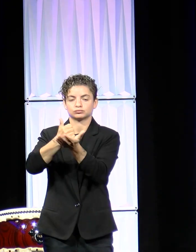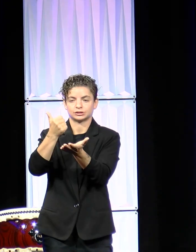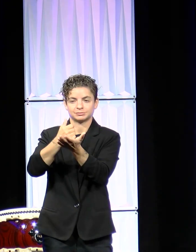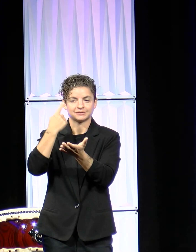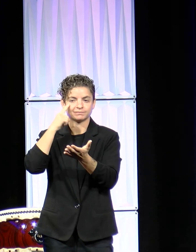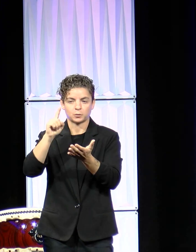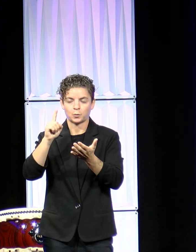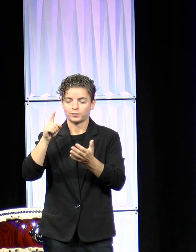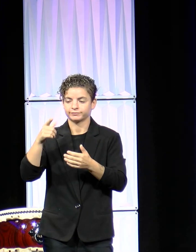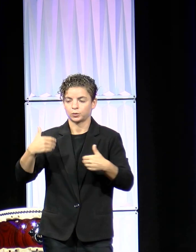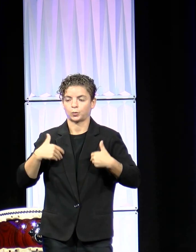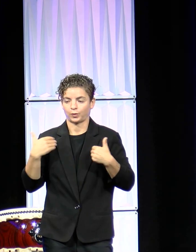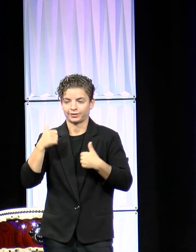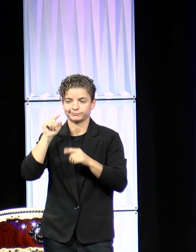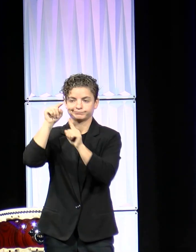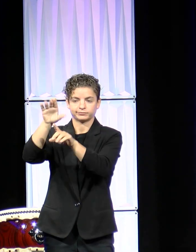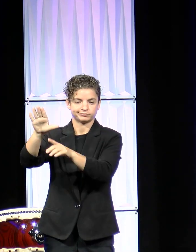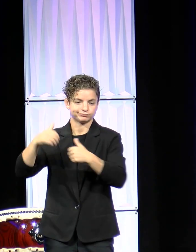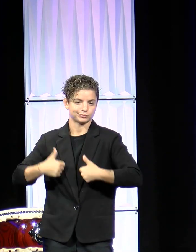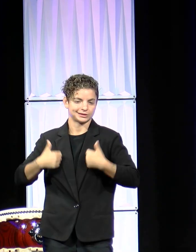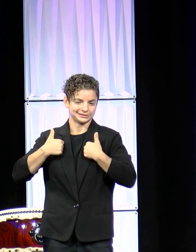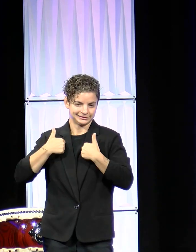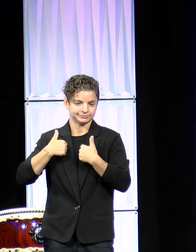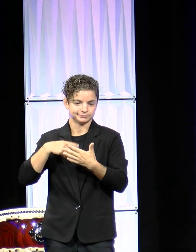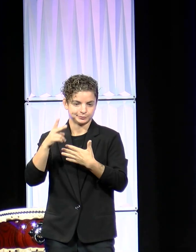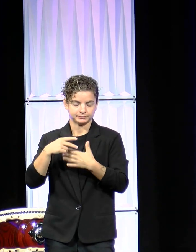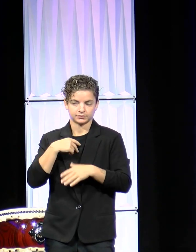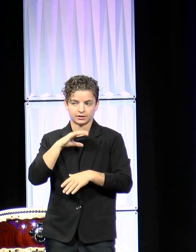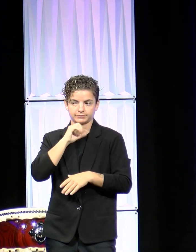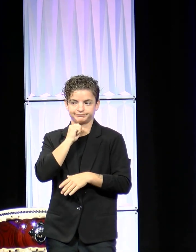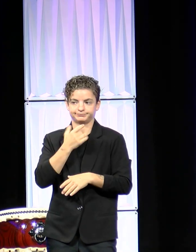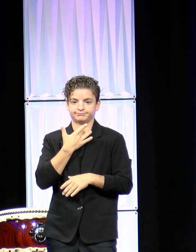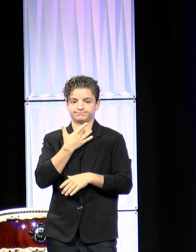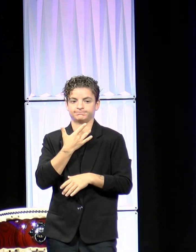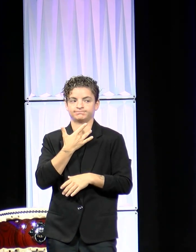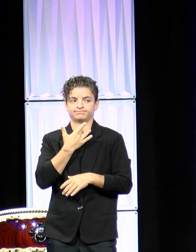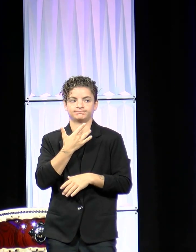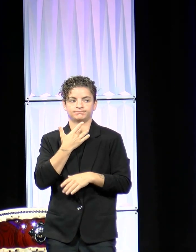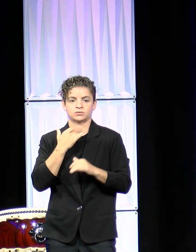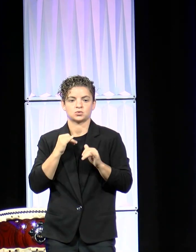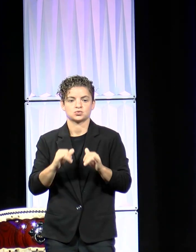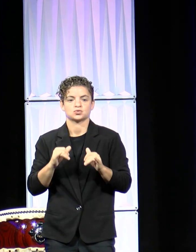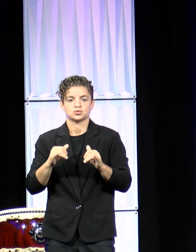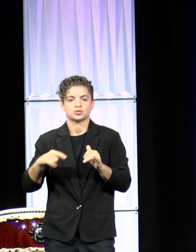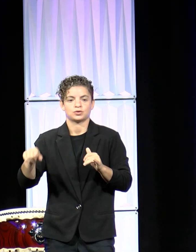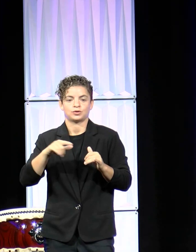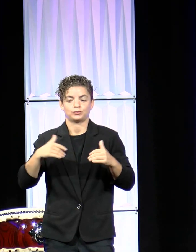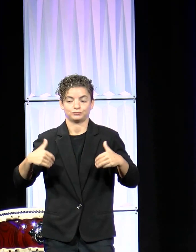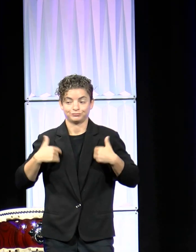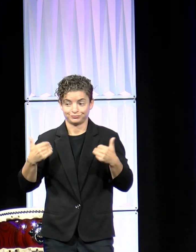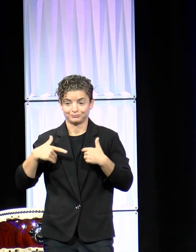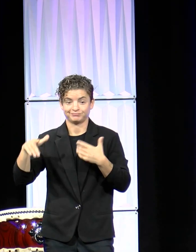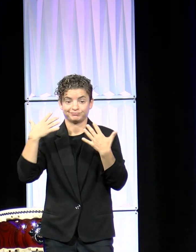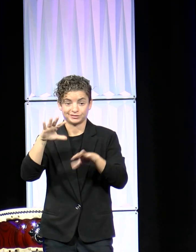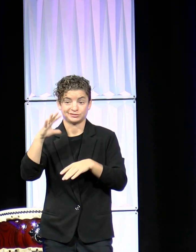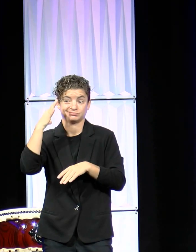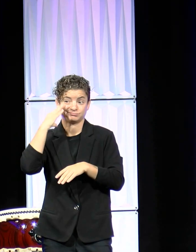So these children who had experienced victimization themselves were starting to engage in problematic sexual